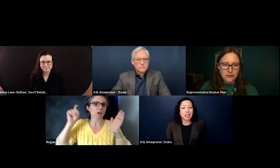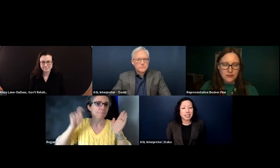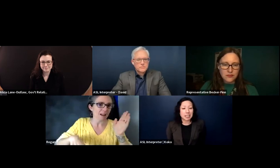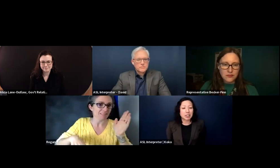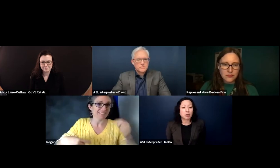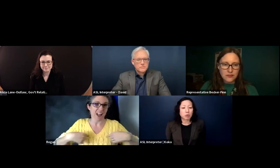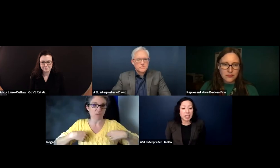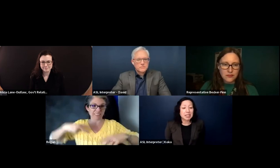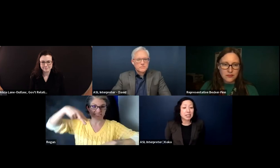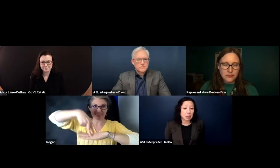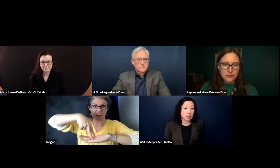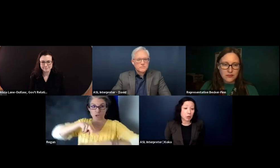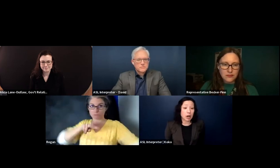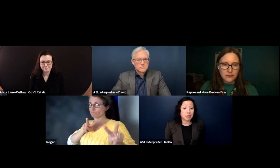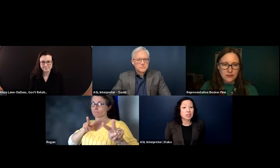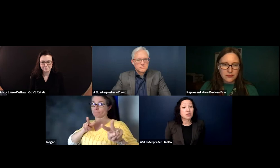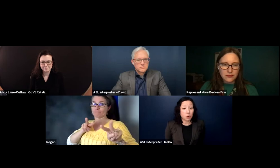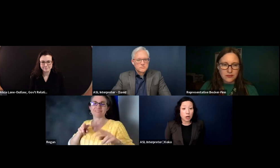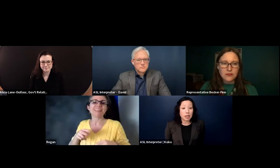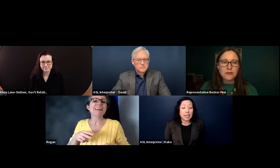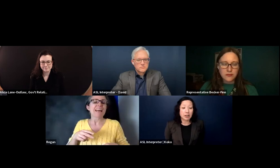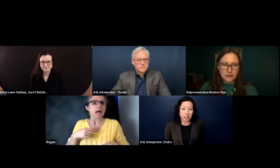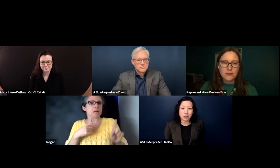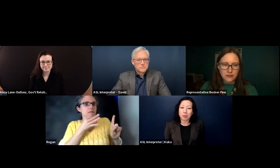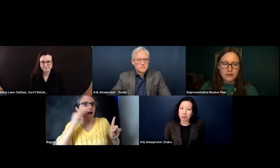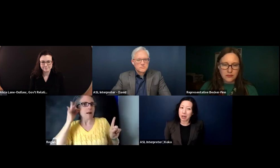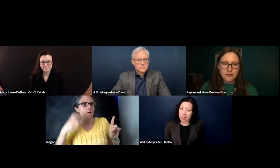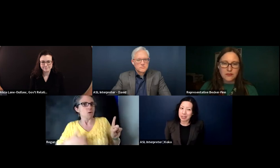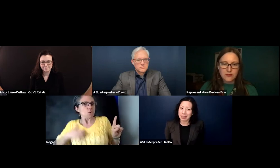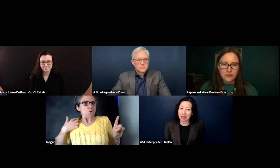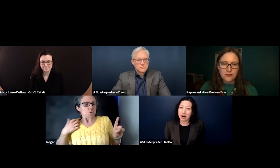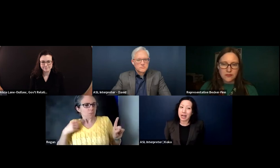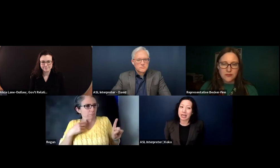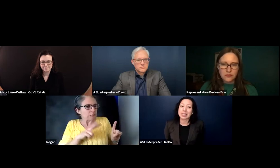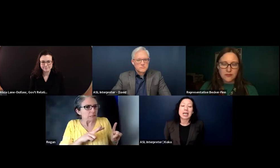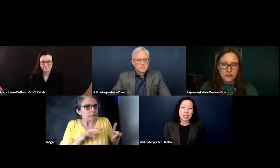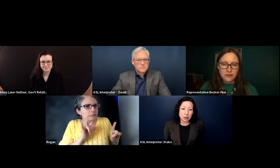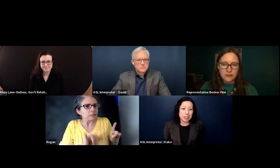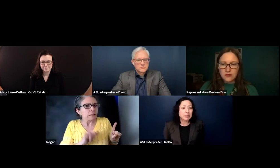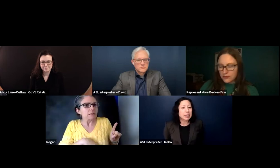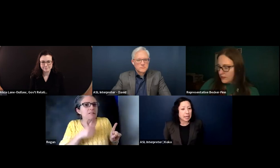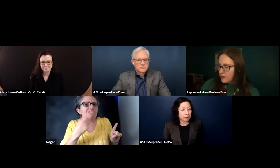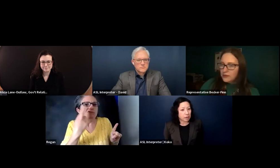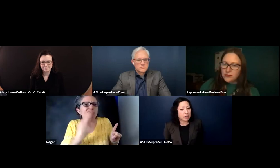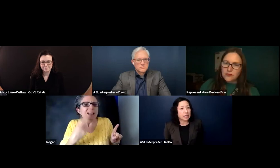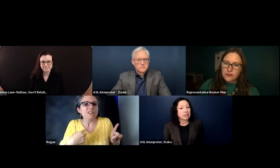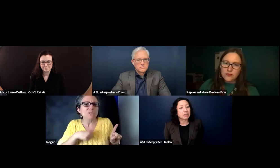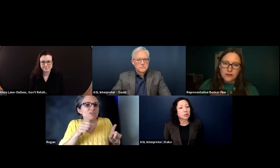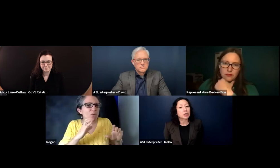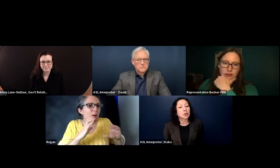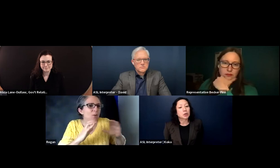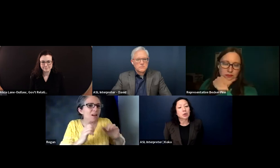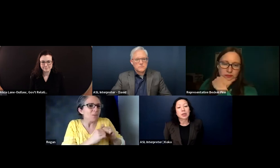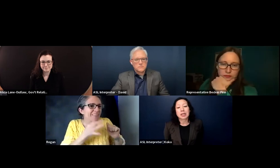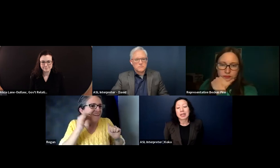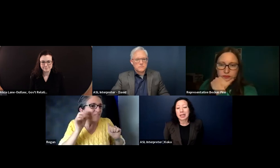challenge RID to raise some of the requirements for hearing interpreters. I was there and there were some Native American